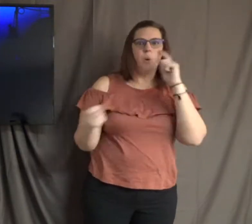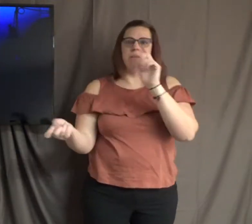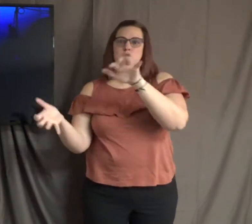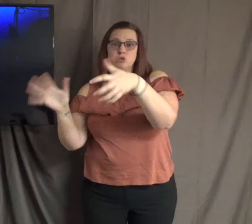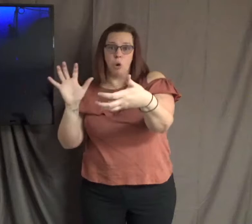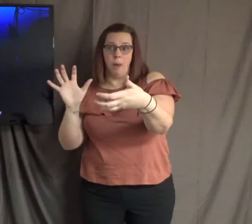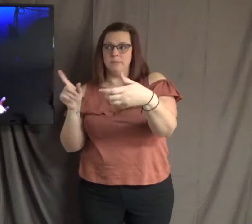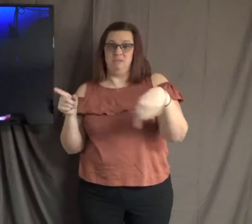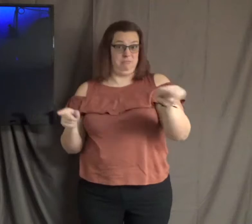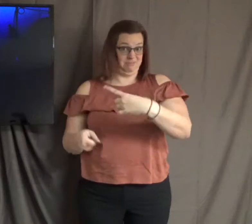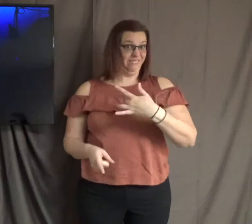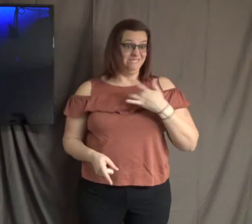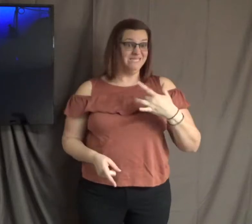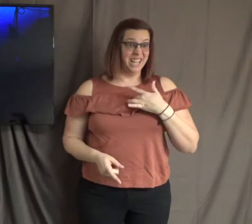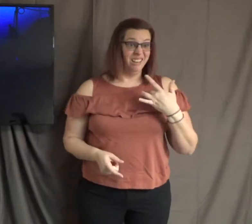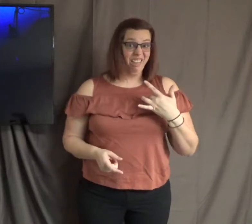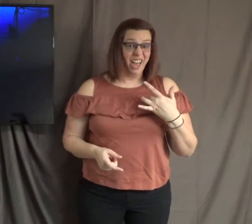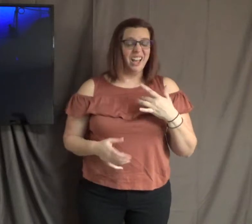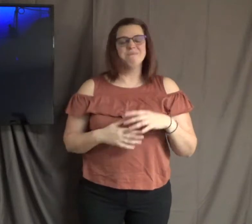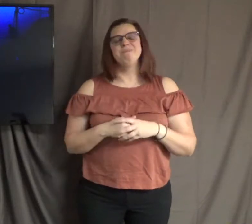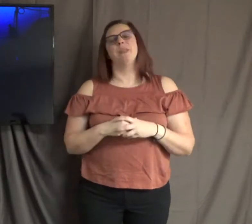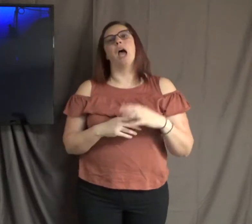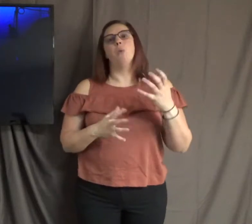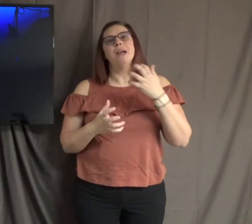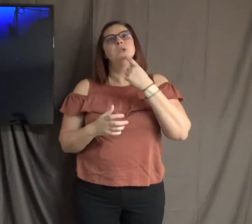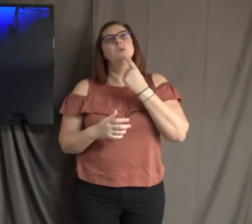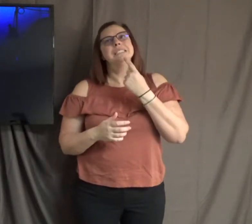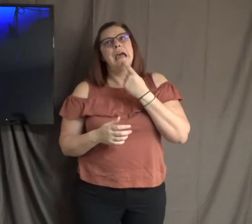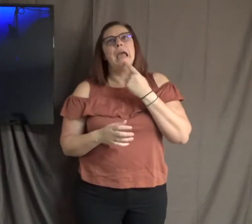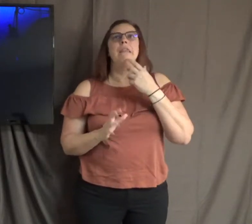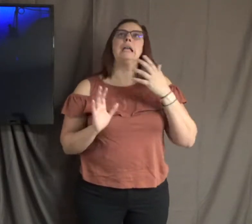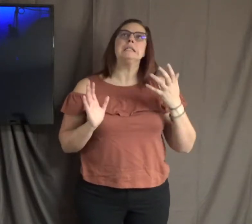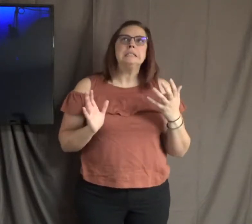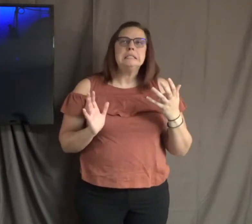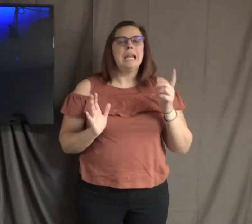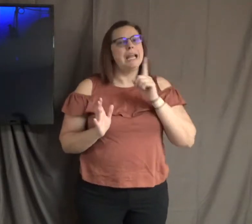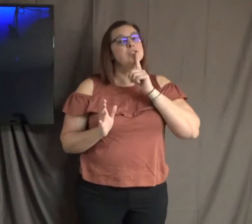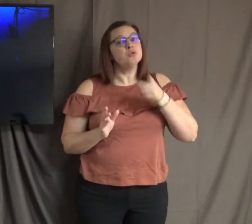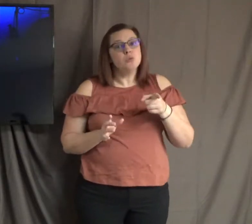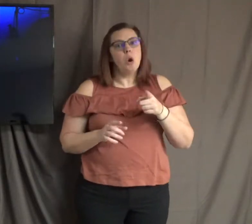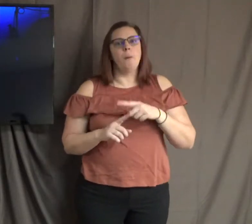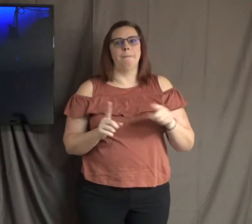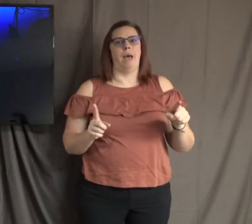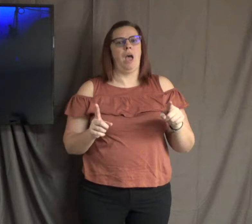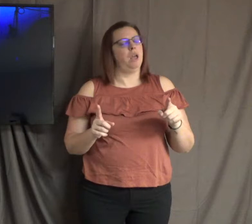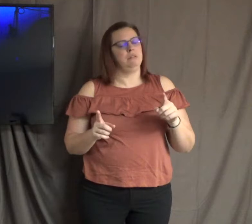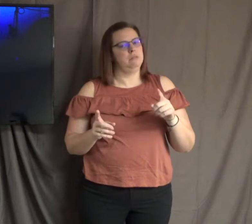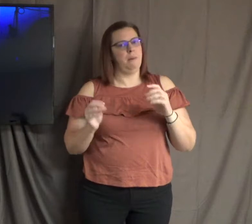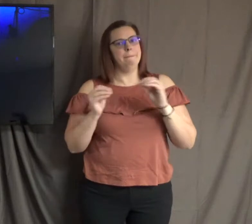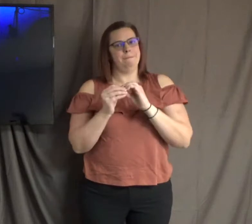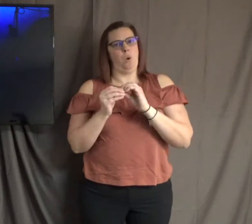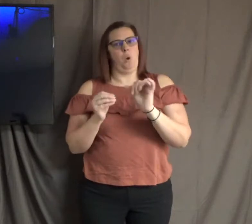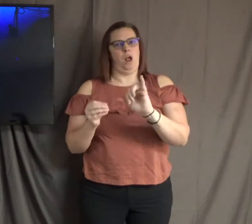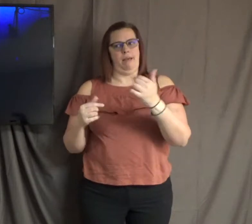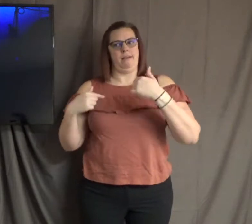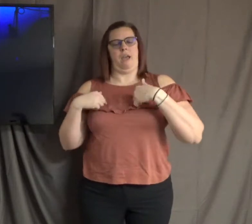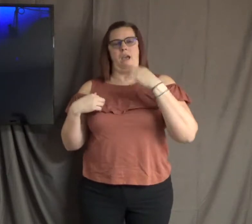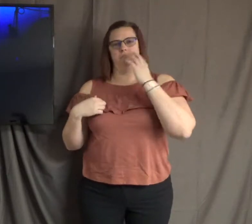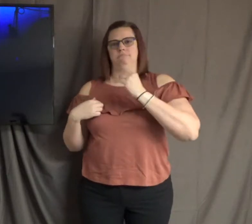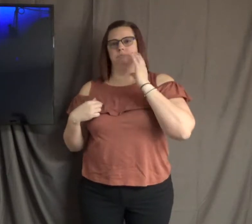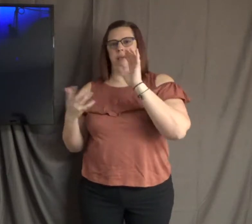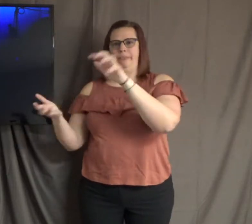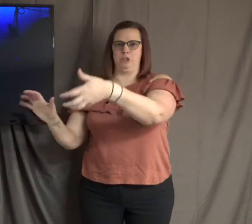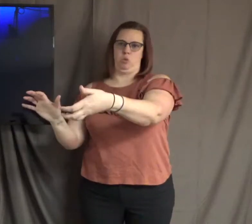resonate with that? I'd like to say that the former is true for me, but it's too often been the latter, and this really came to a head for